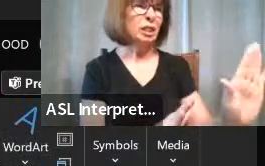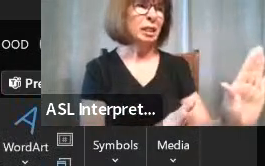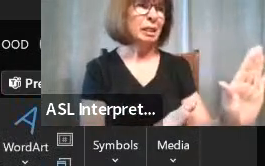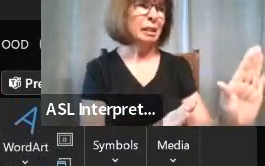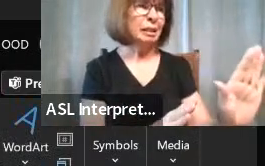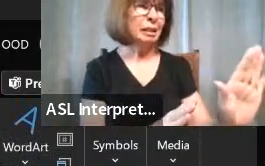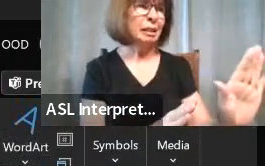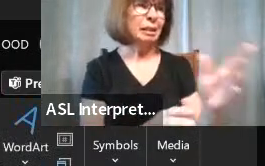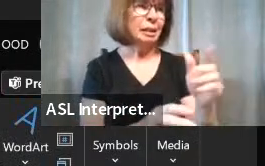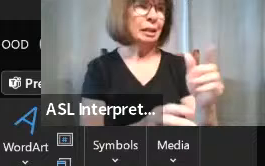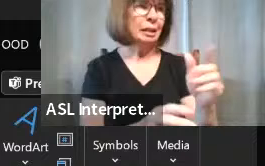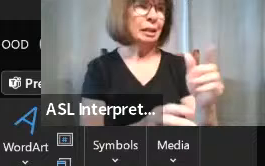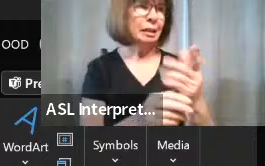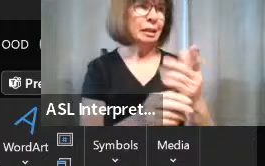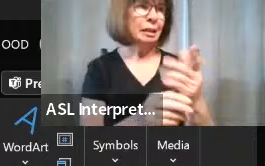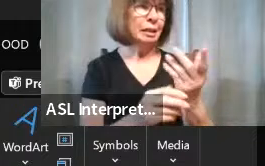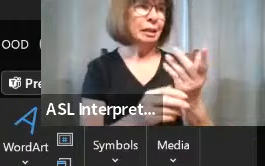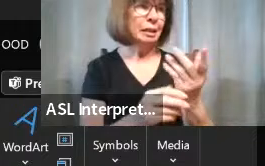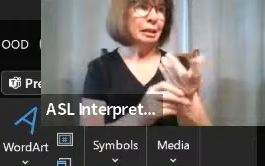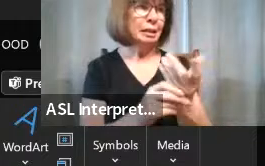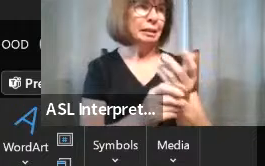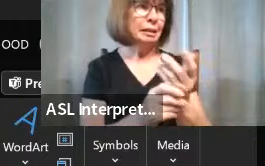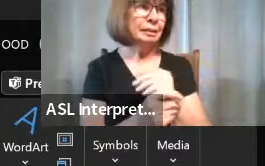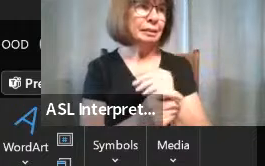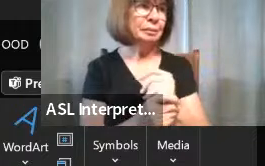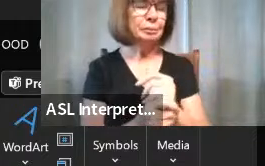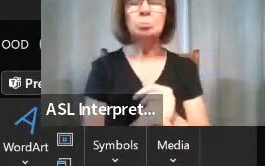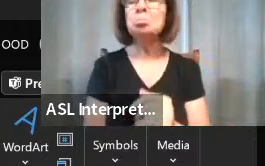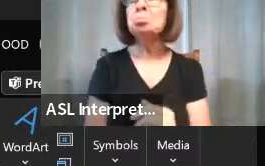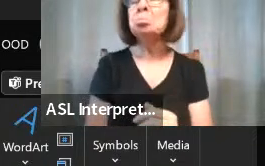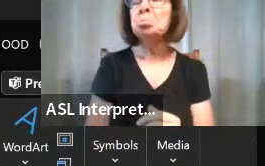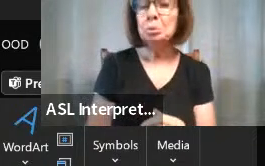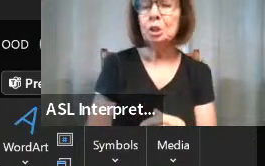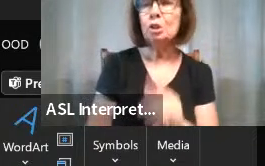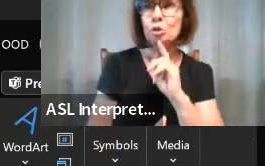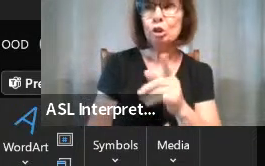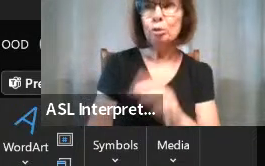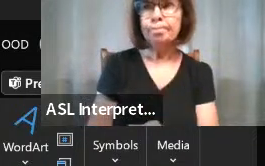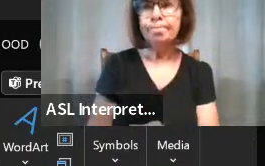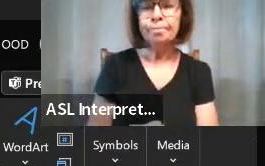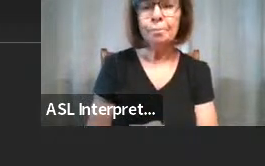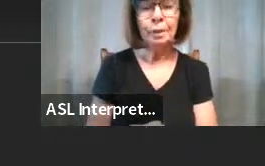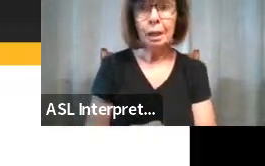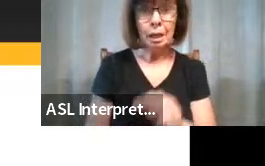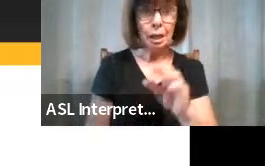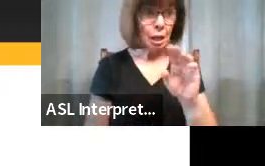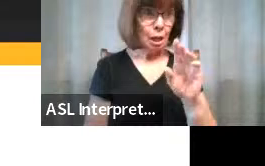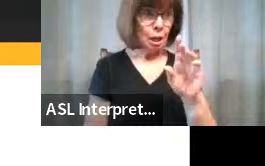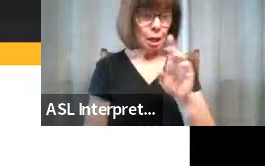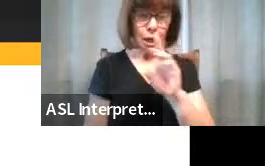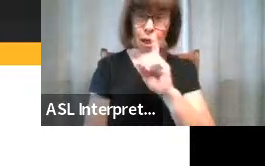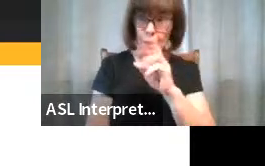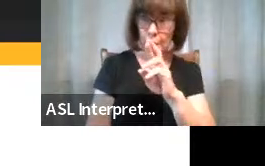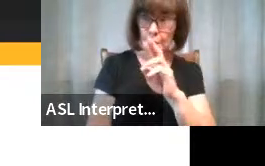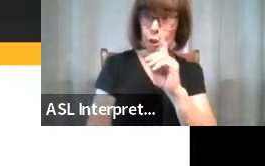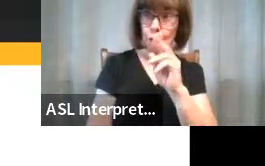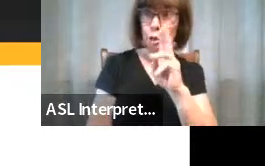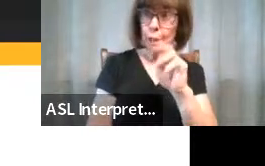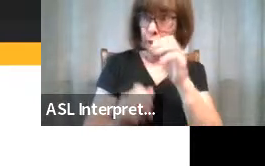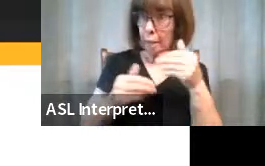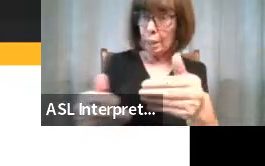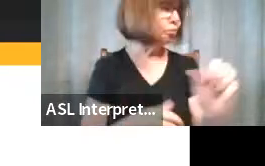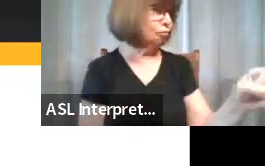help. Sure thing. Dr. Dunn, are you available to go? Yeah, happy to.